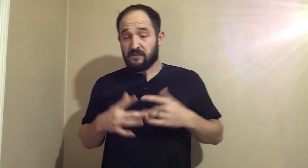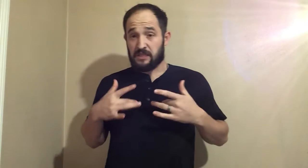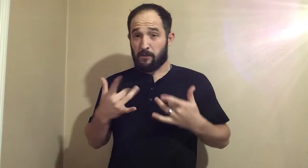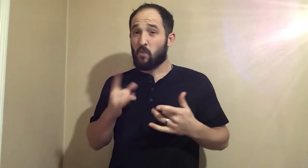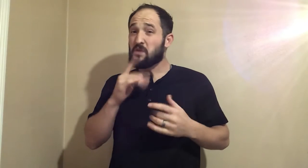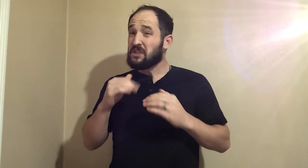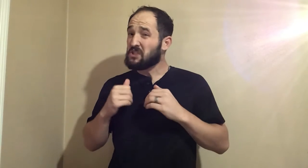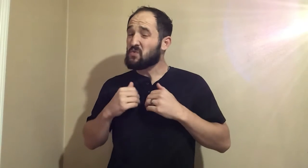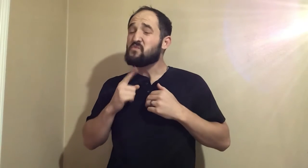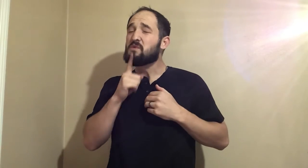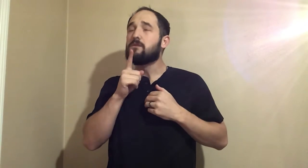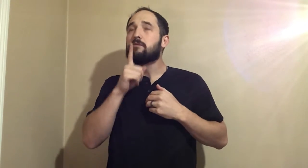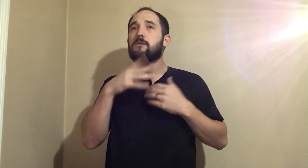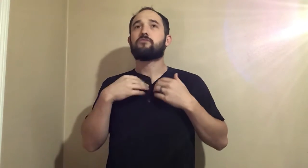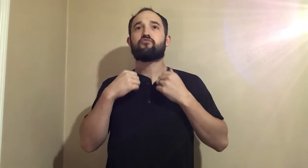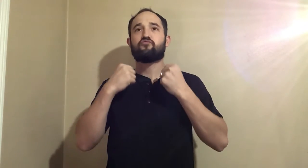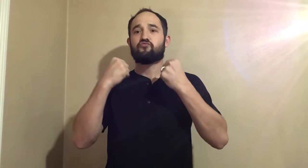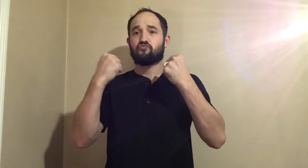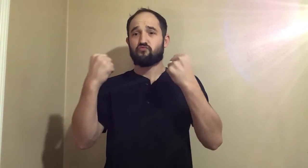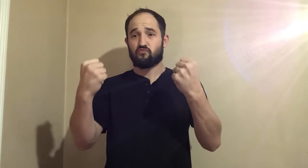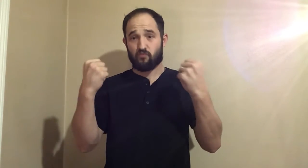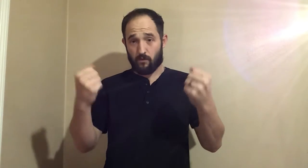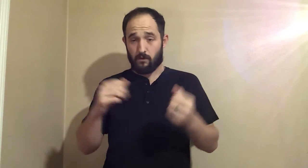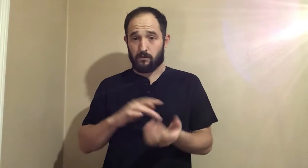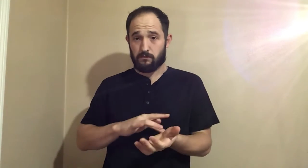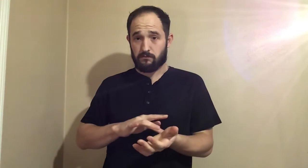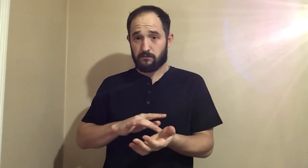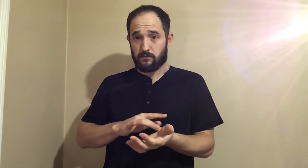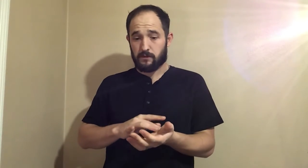which is step 3 pain medication.